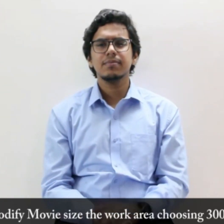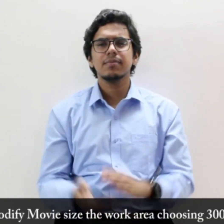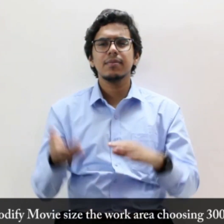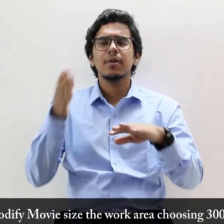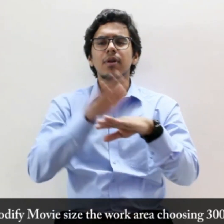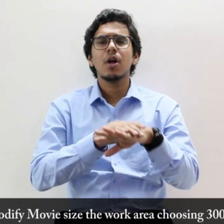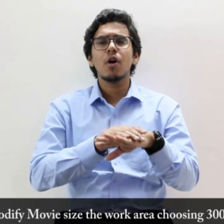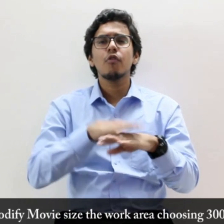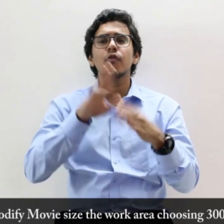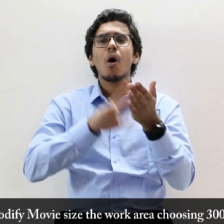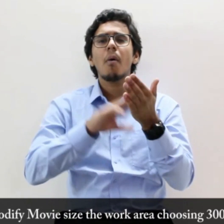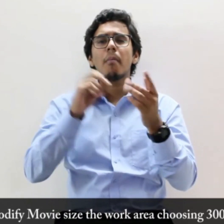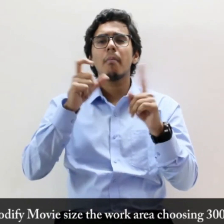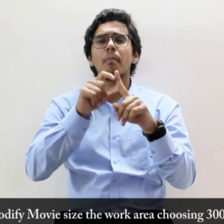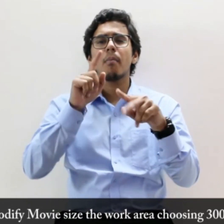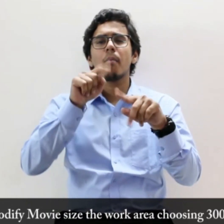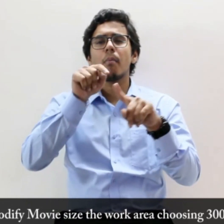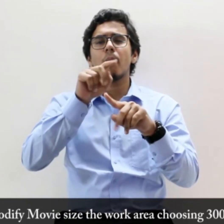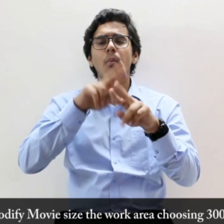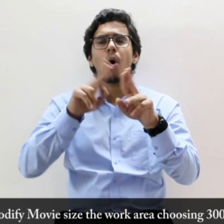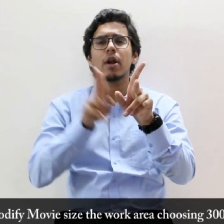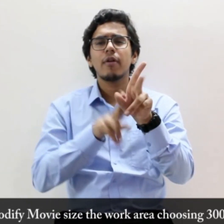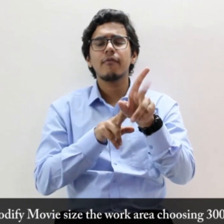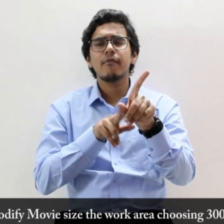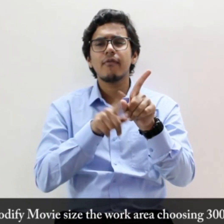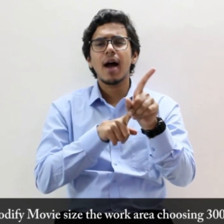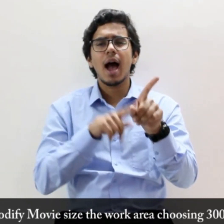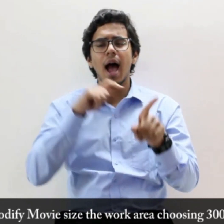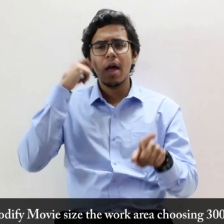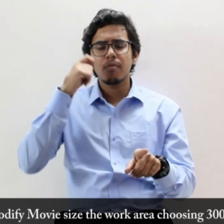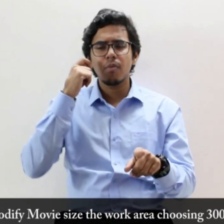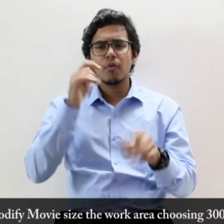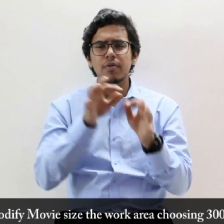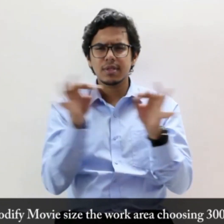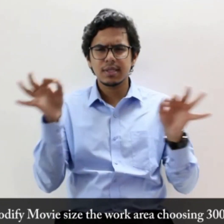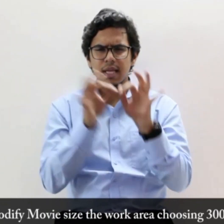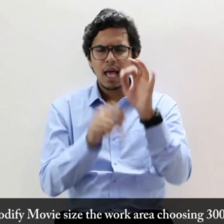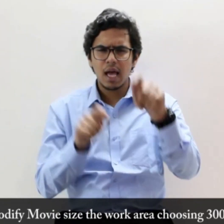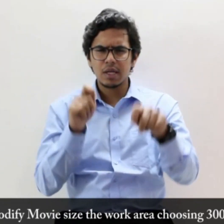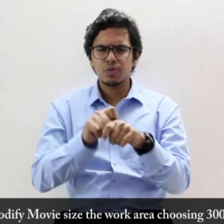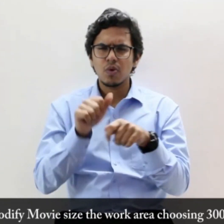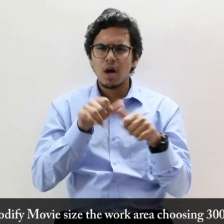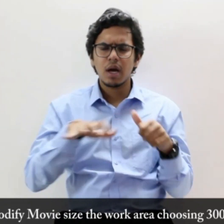From Modify Movie Size, the work area, choosing 300 into 250.